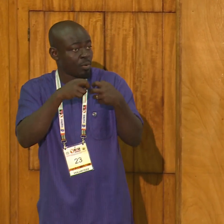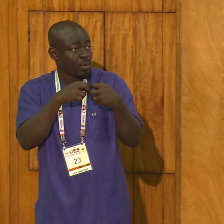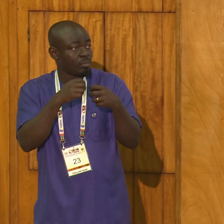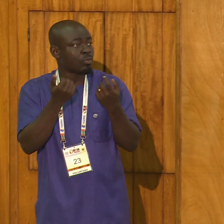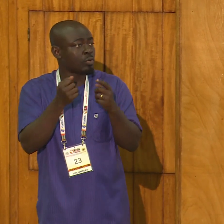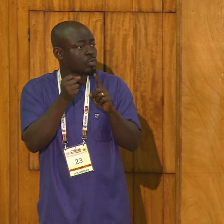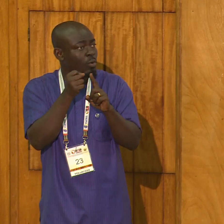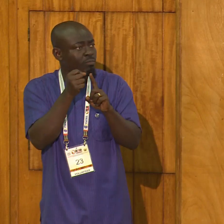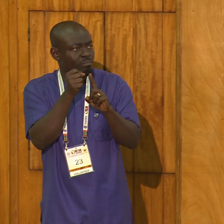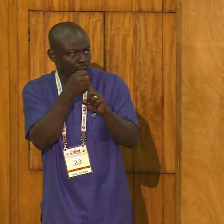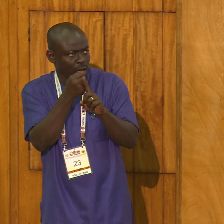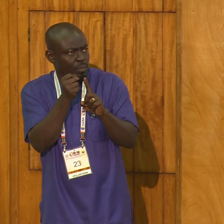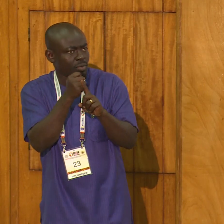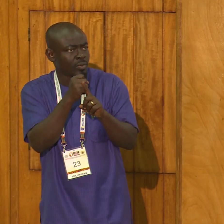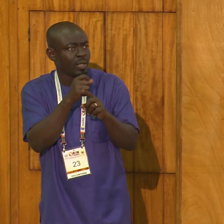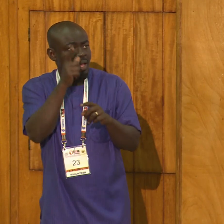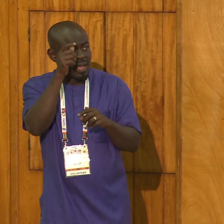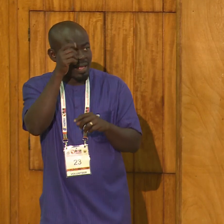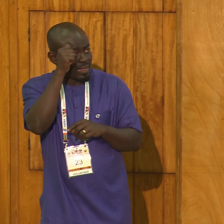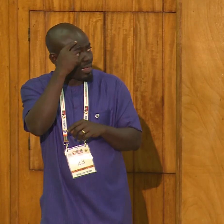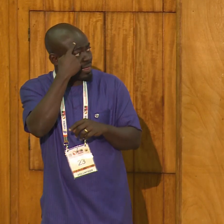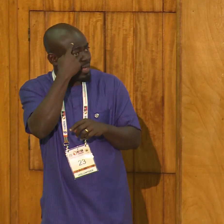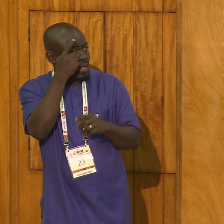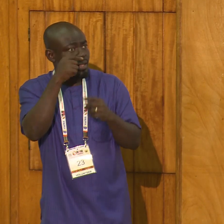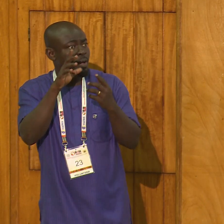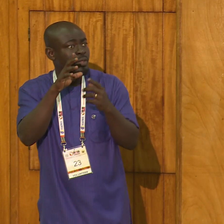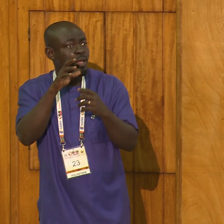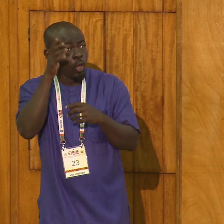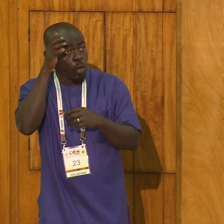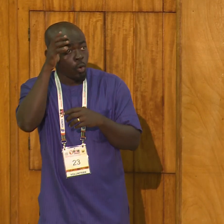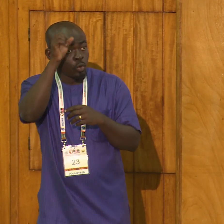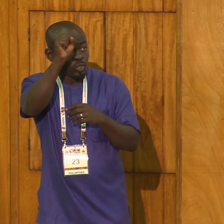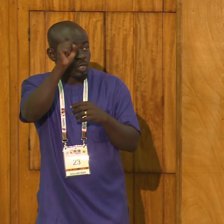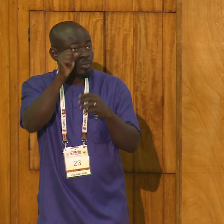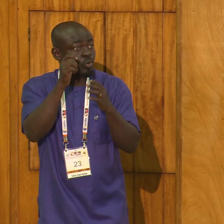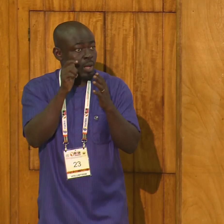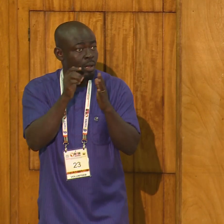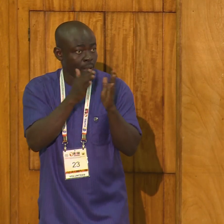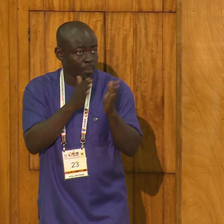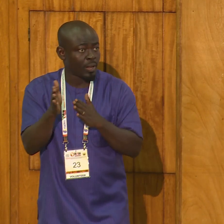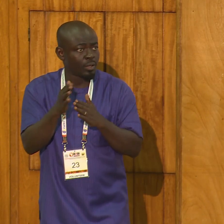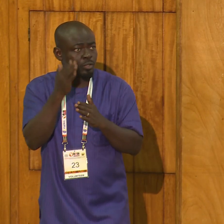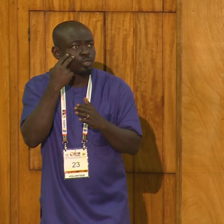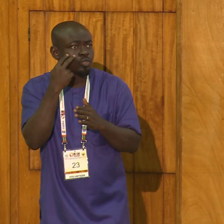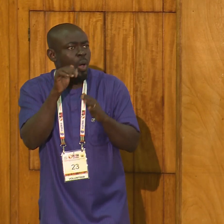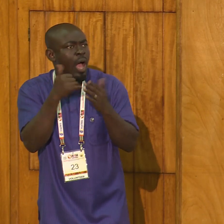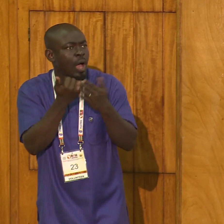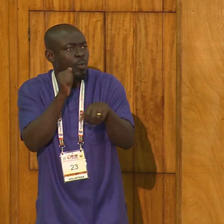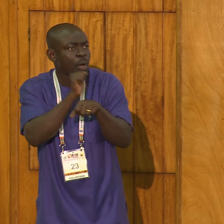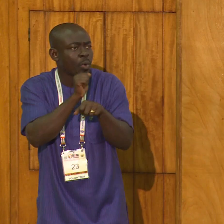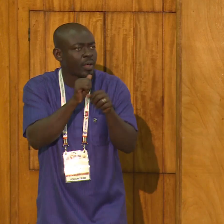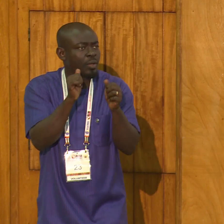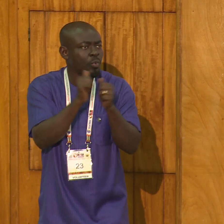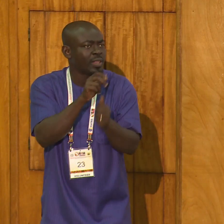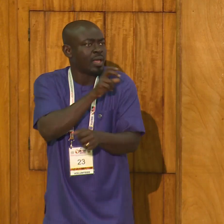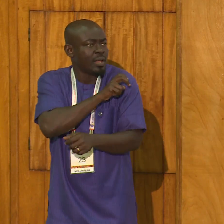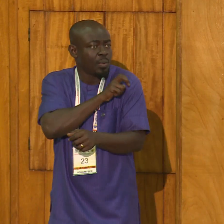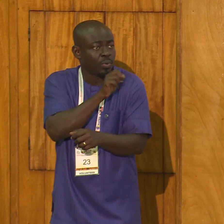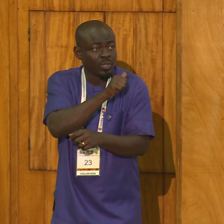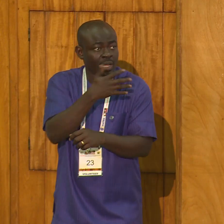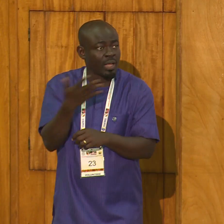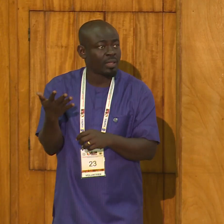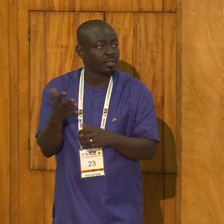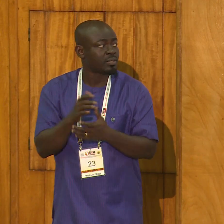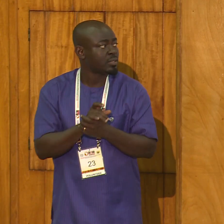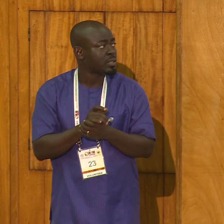abuse. I think in the conceptual framework, you saw how we are working with authorities, law enforcement agencies. This is